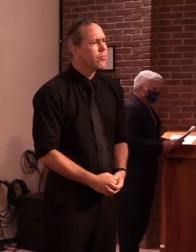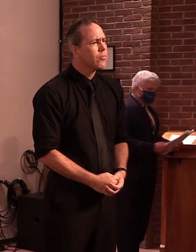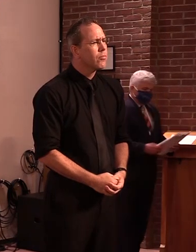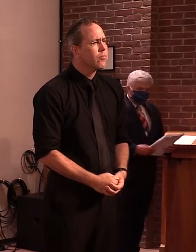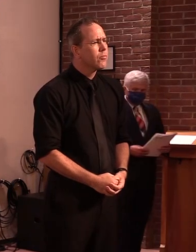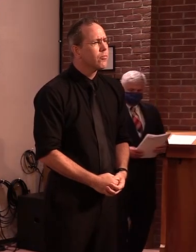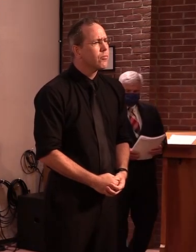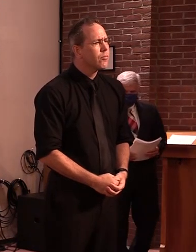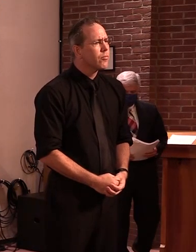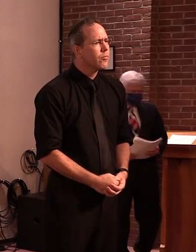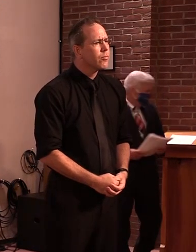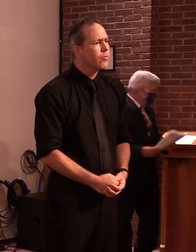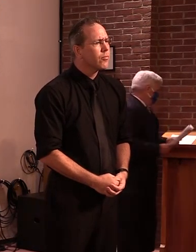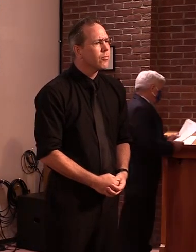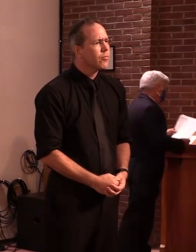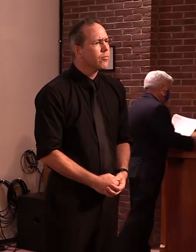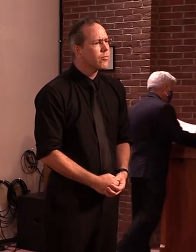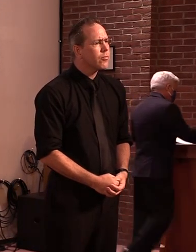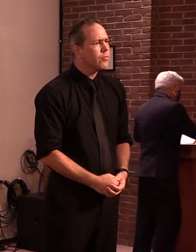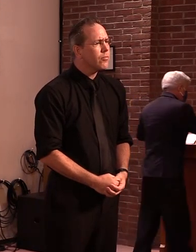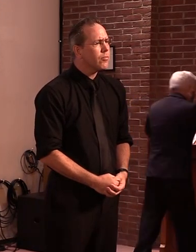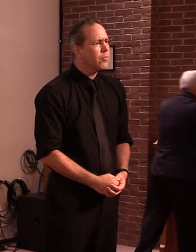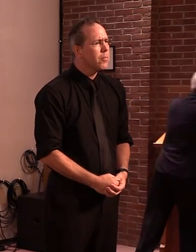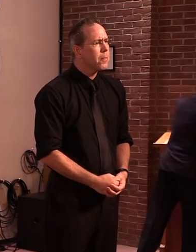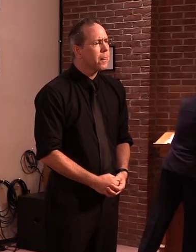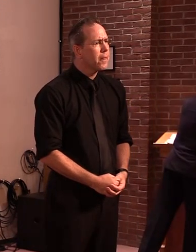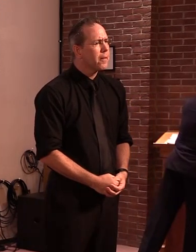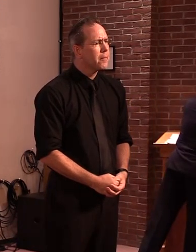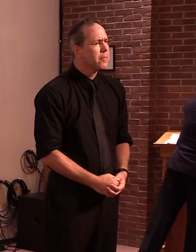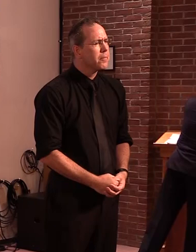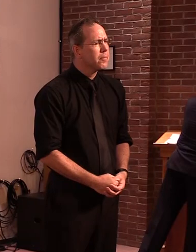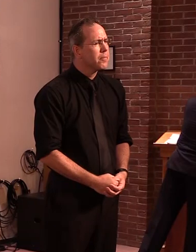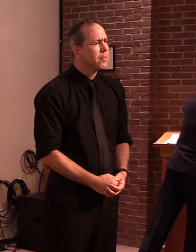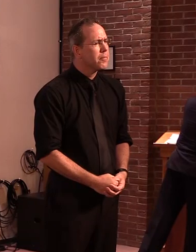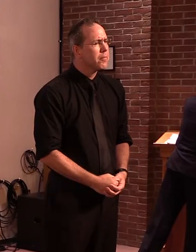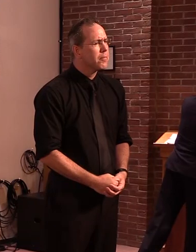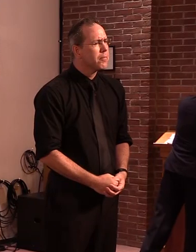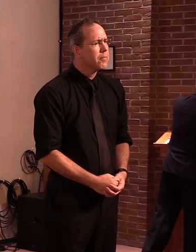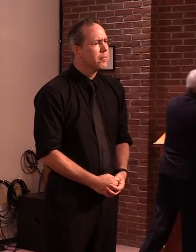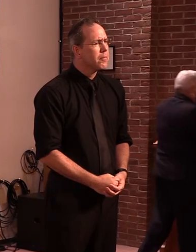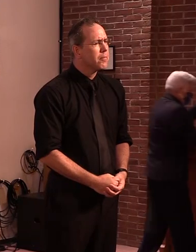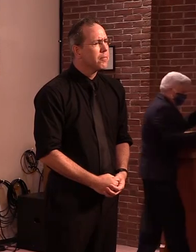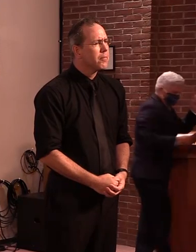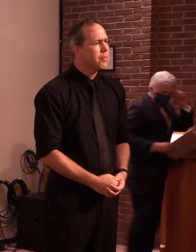the motel voucher program for homeless people.